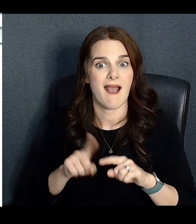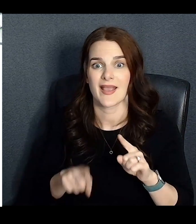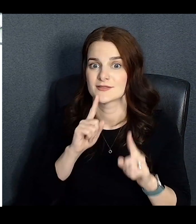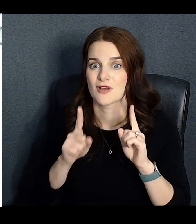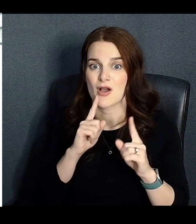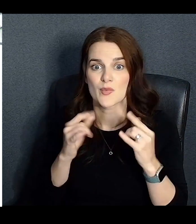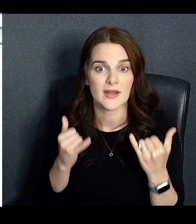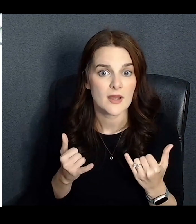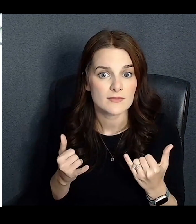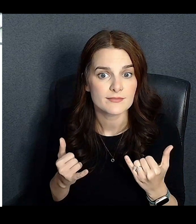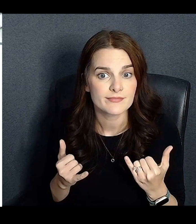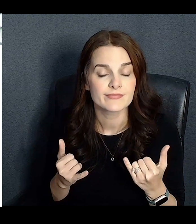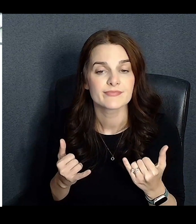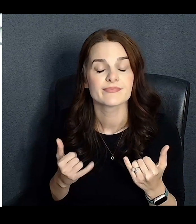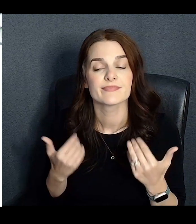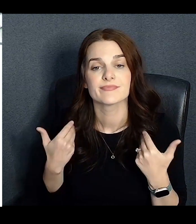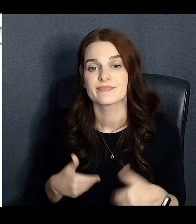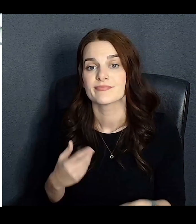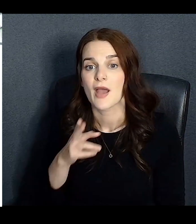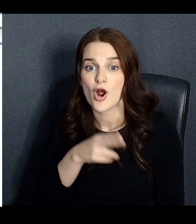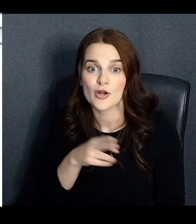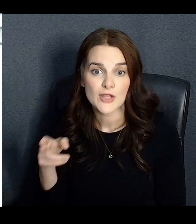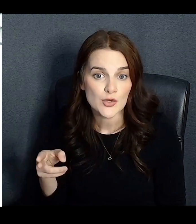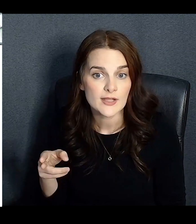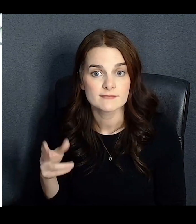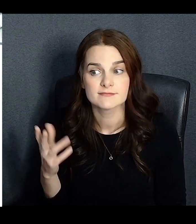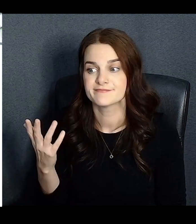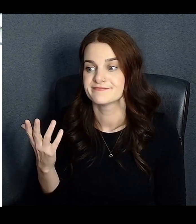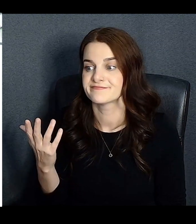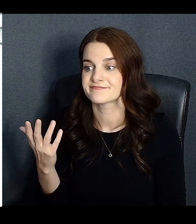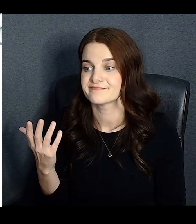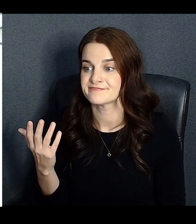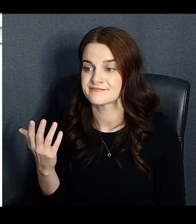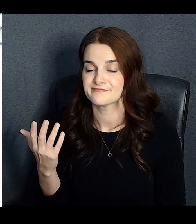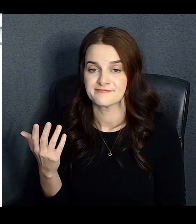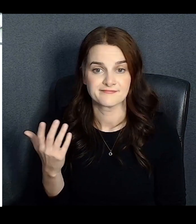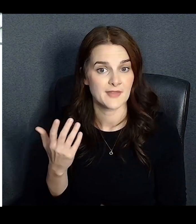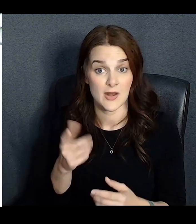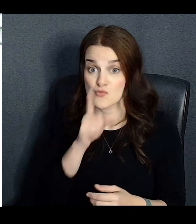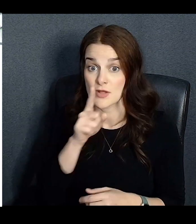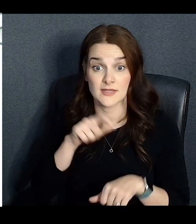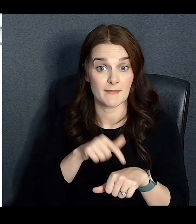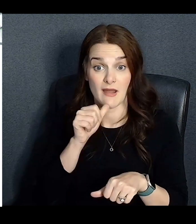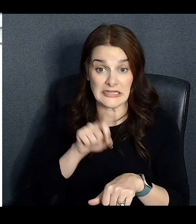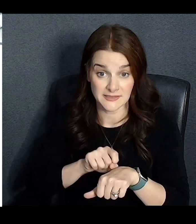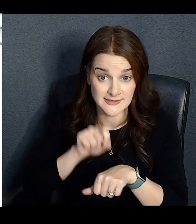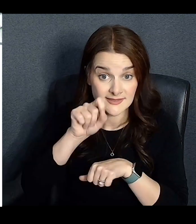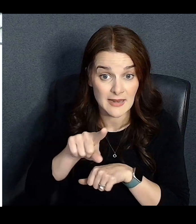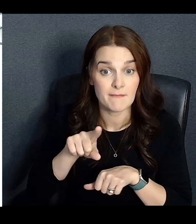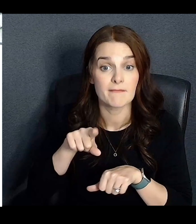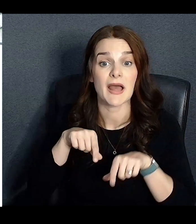right now, or for someone who's hard of hearing, and they can see in real time. So not just when you press send, but